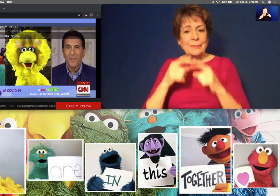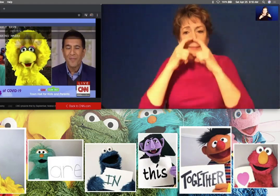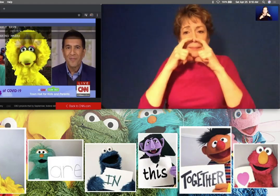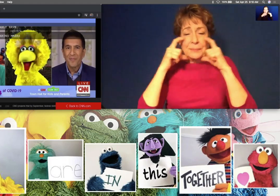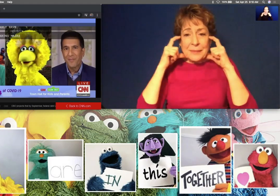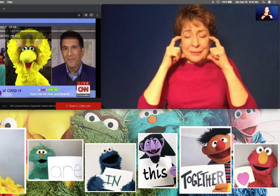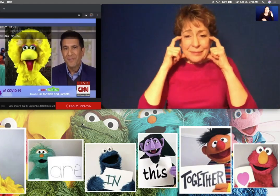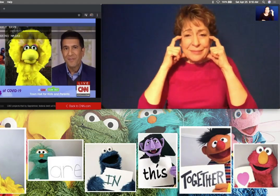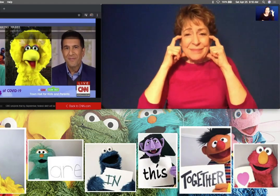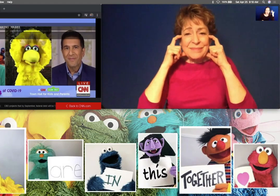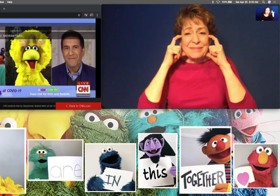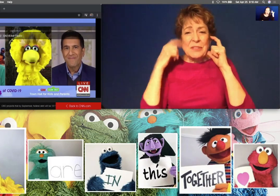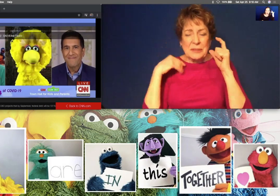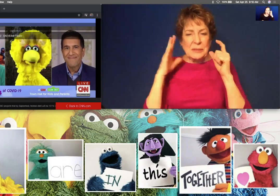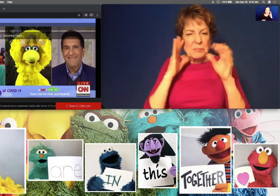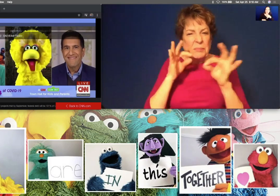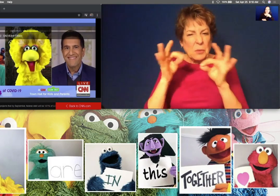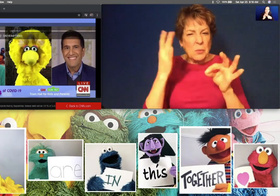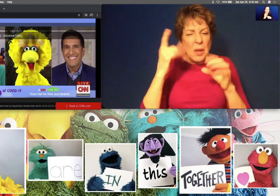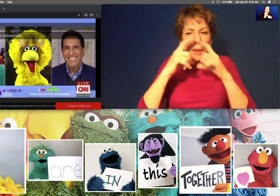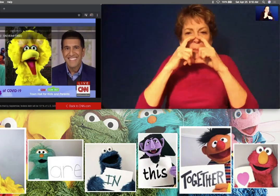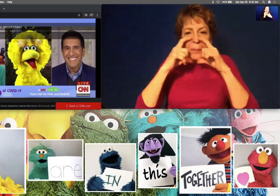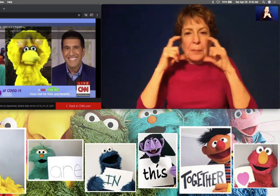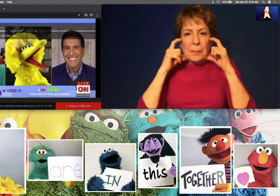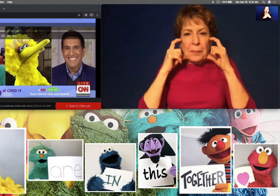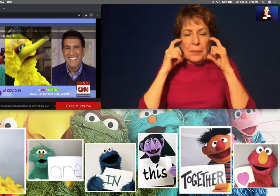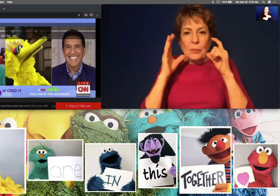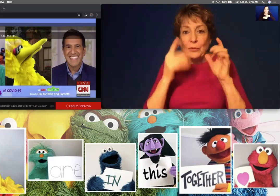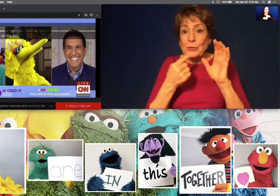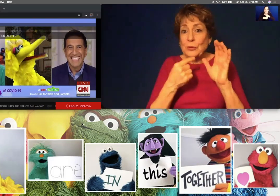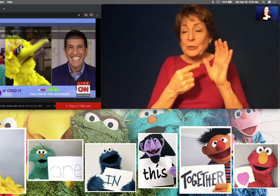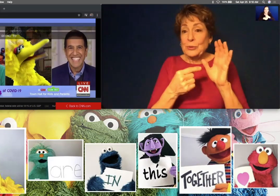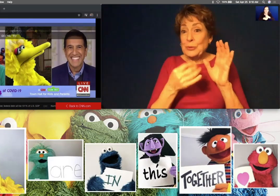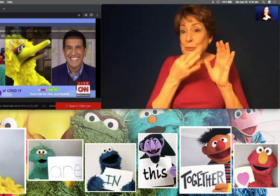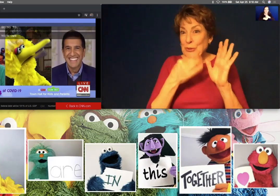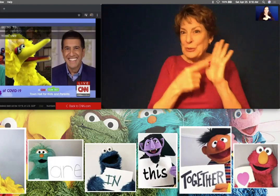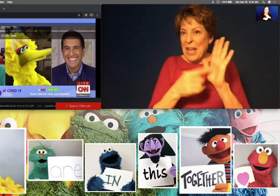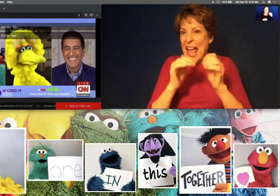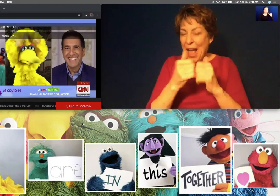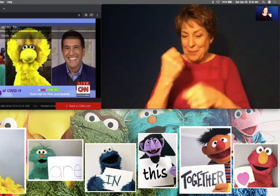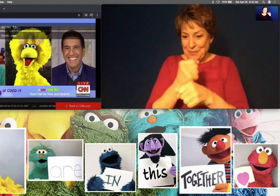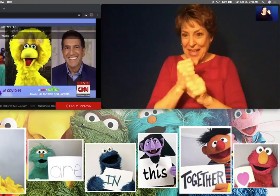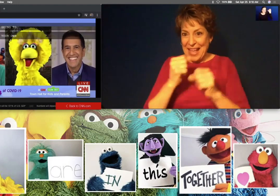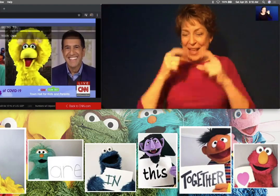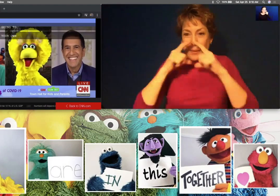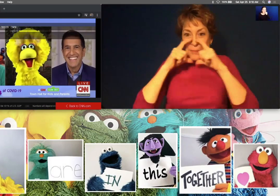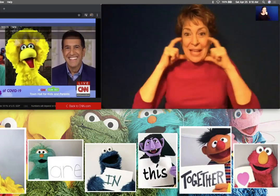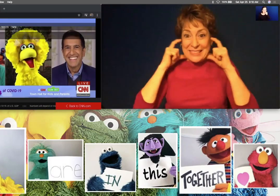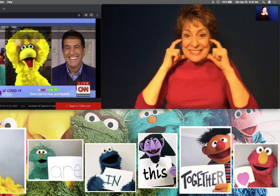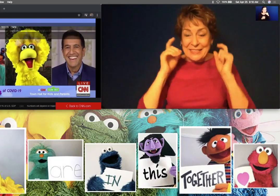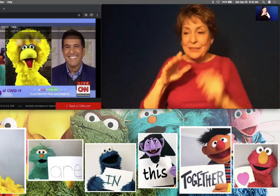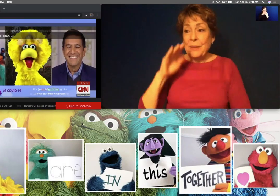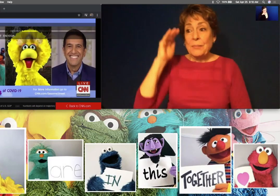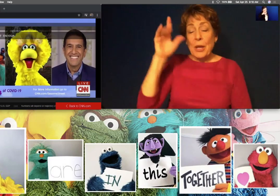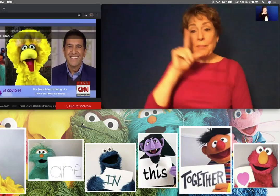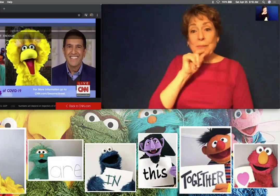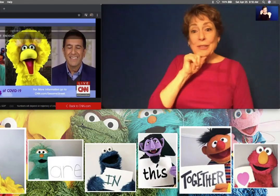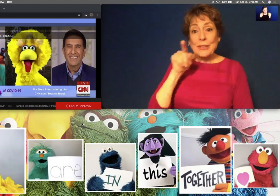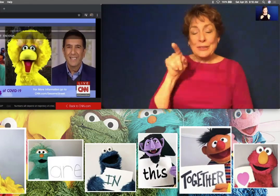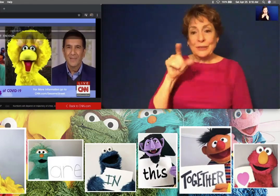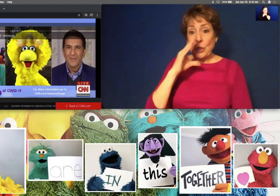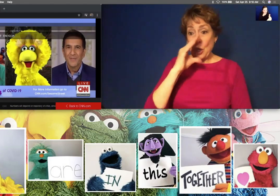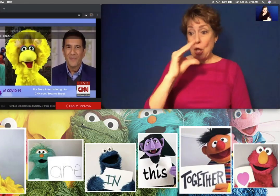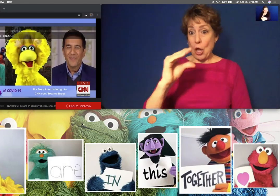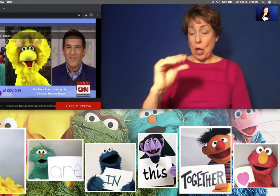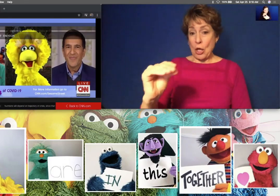and I are going to show you how to make your own mask at home. Oh, I hope you brought enough fabric to cover this beak. We'll